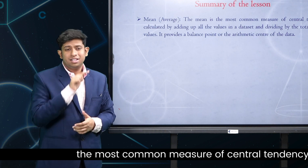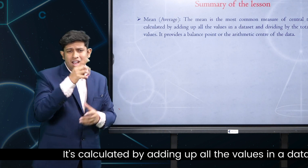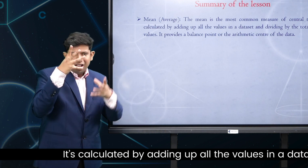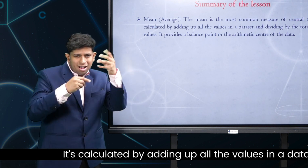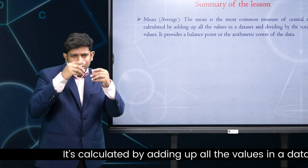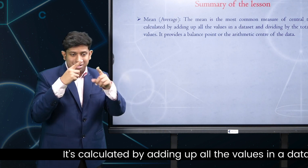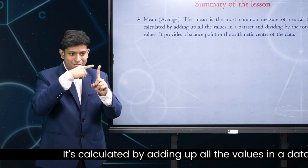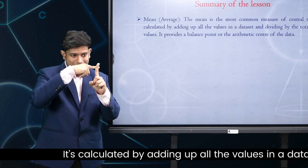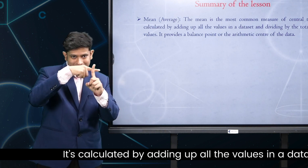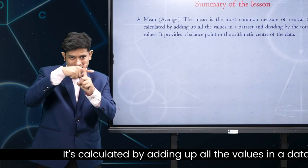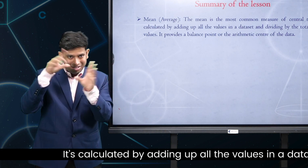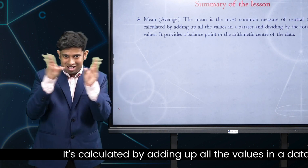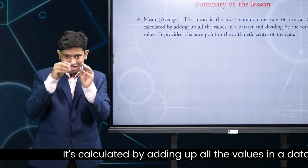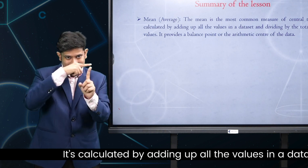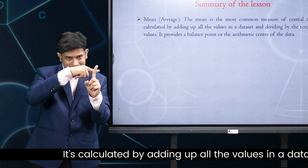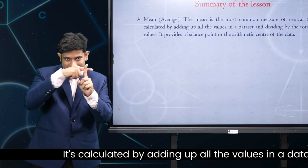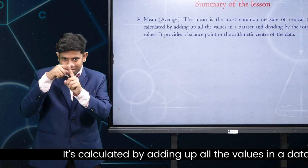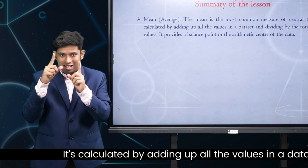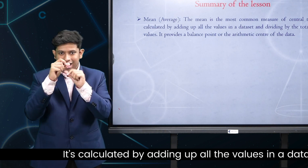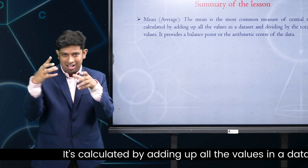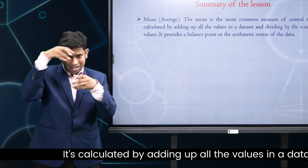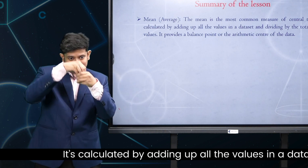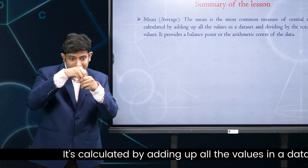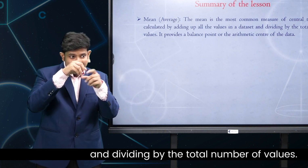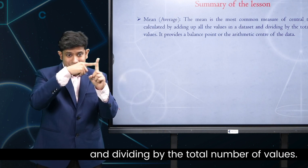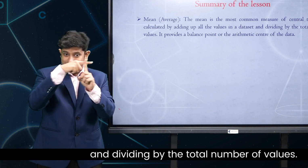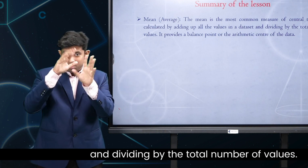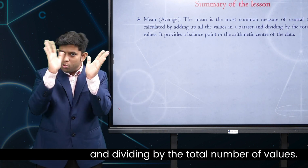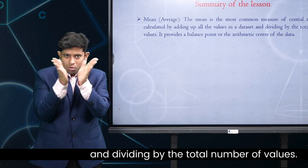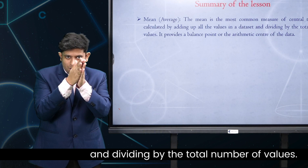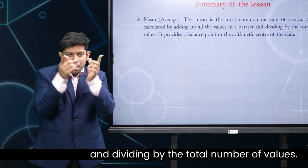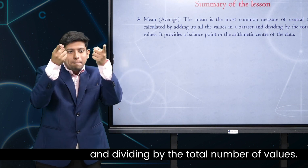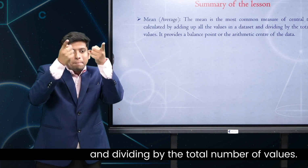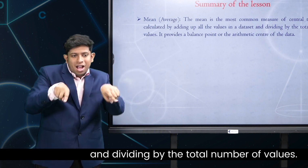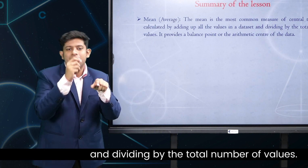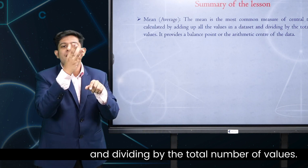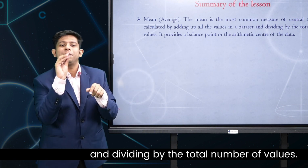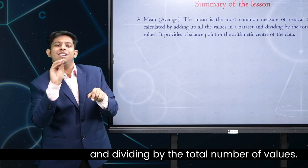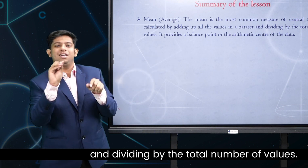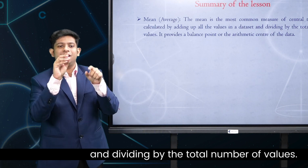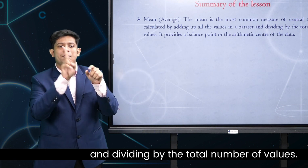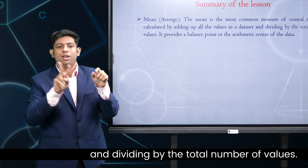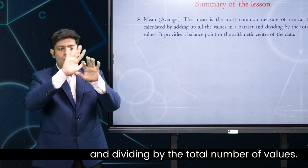It is calculated by adding up all the values in a data set and dividing by the total number of values.